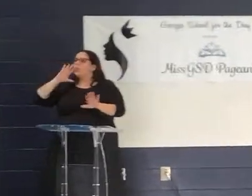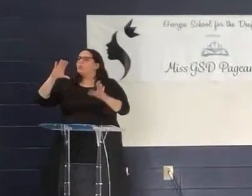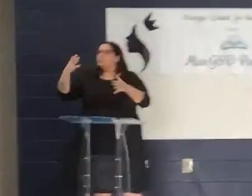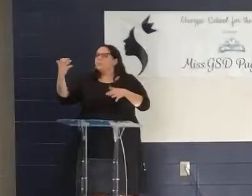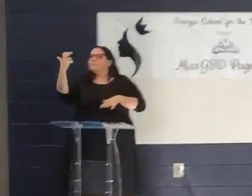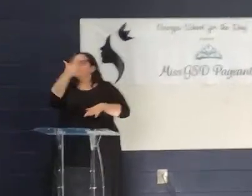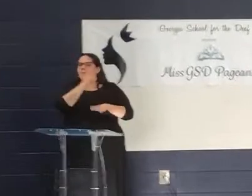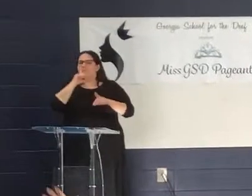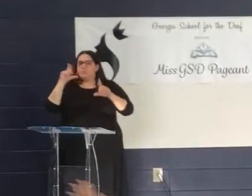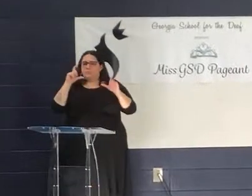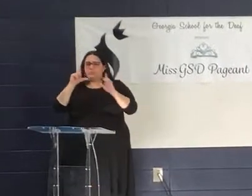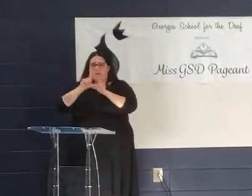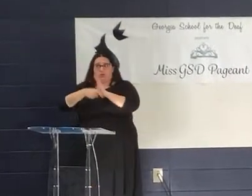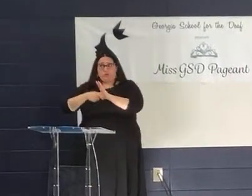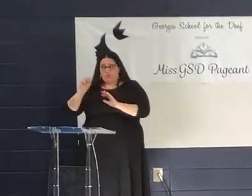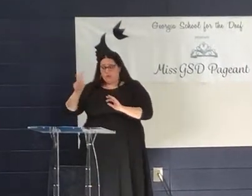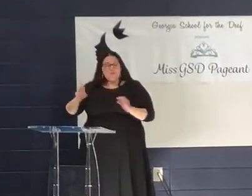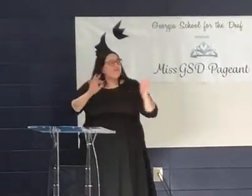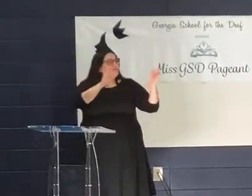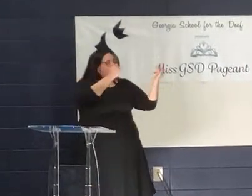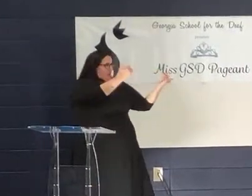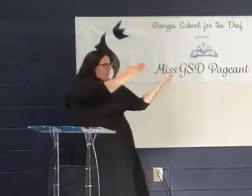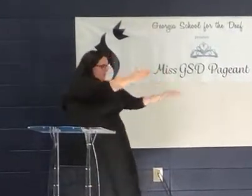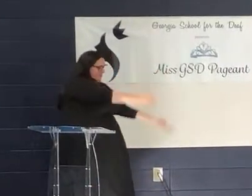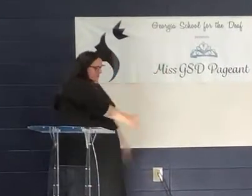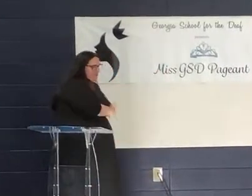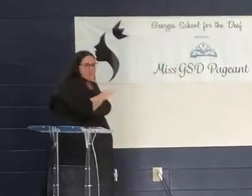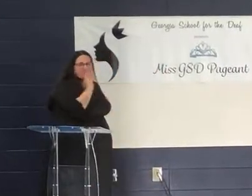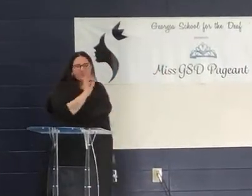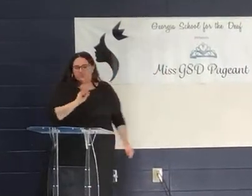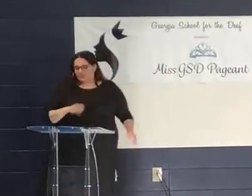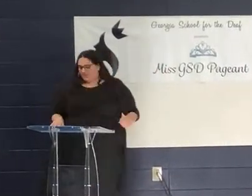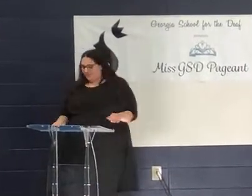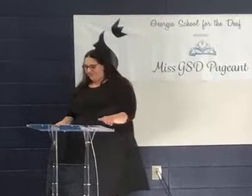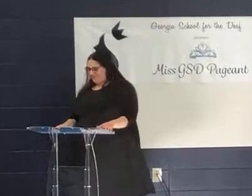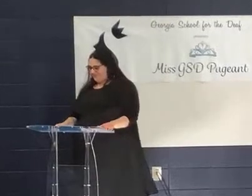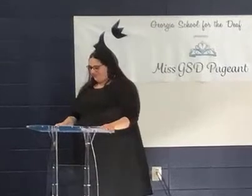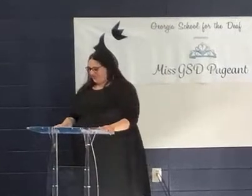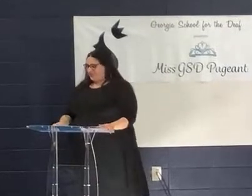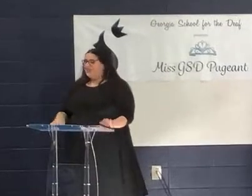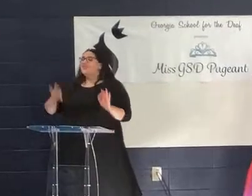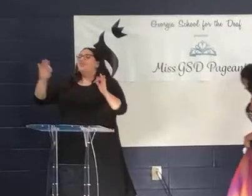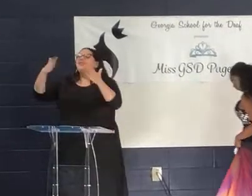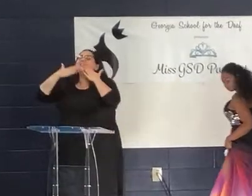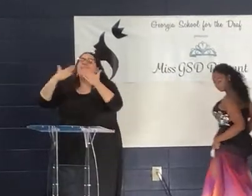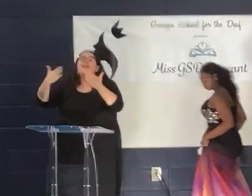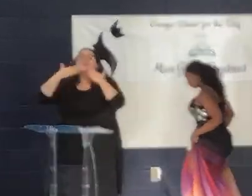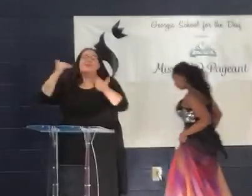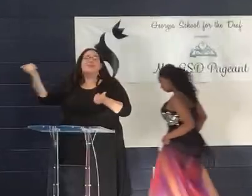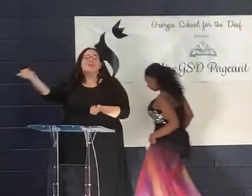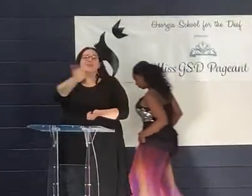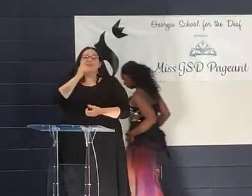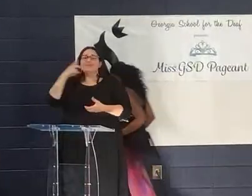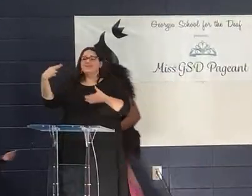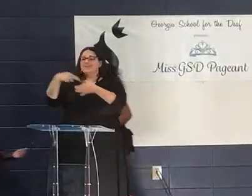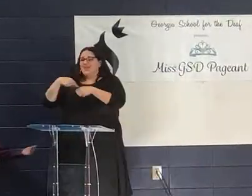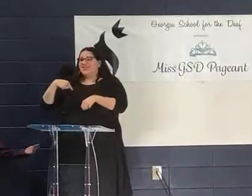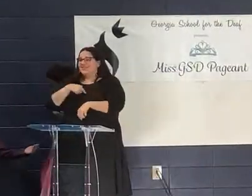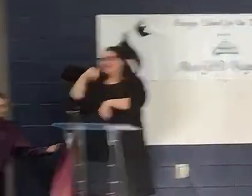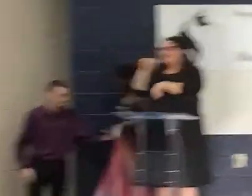Just Page. Thank you again so very